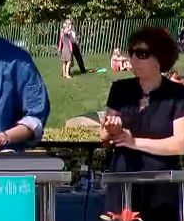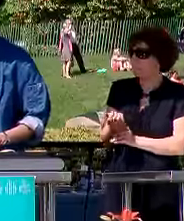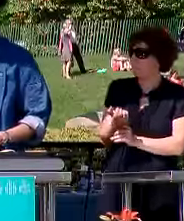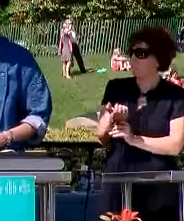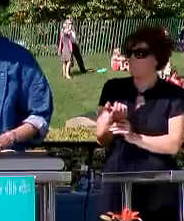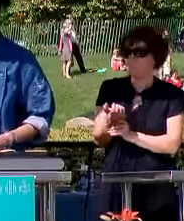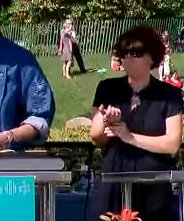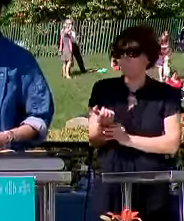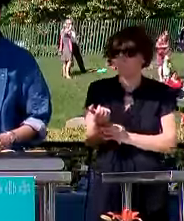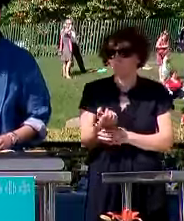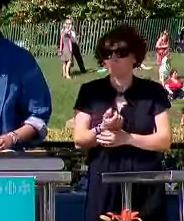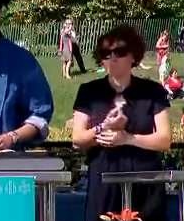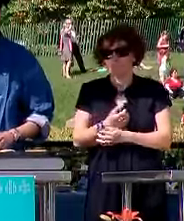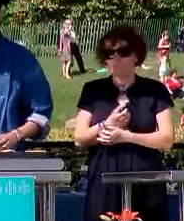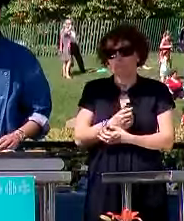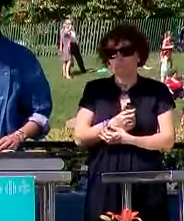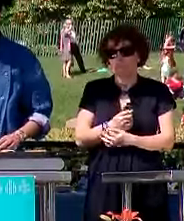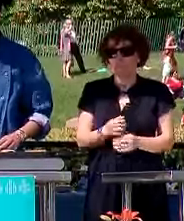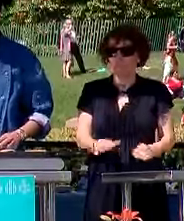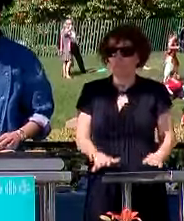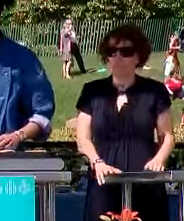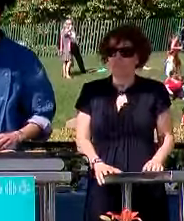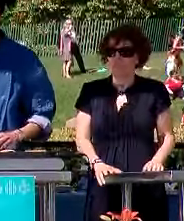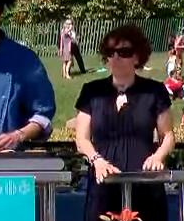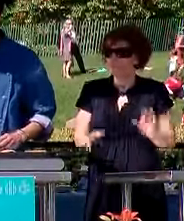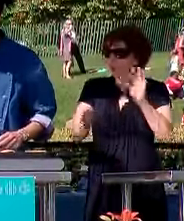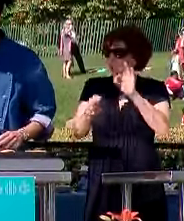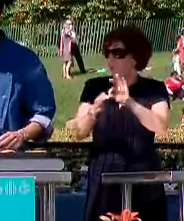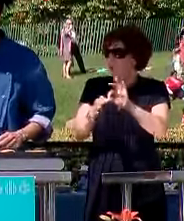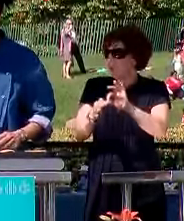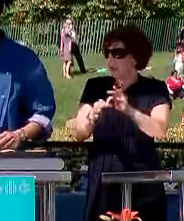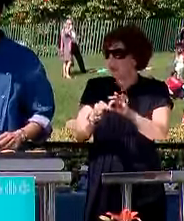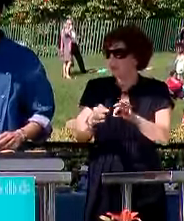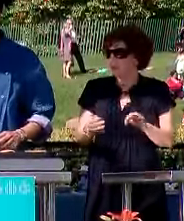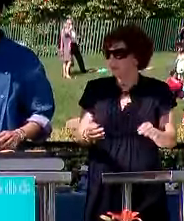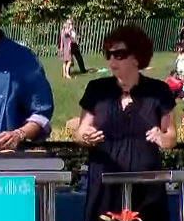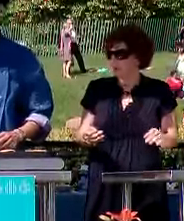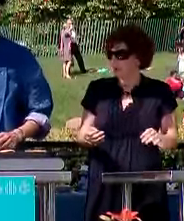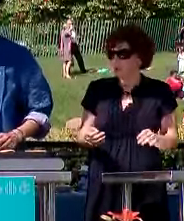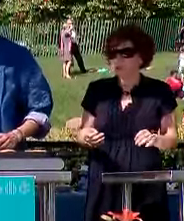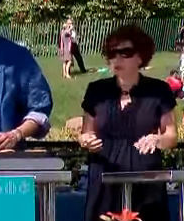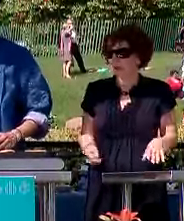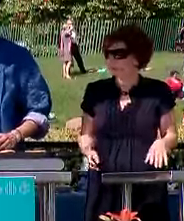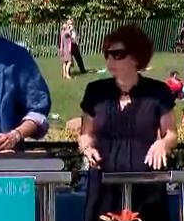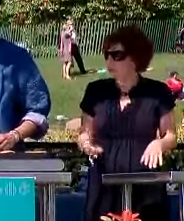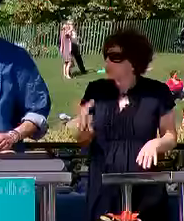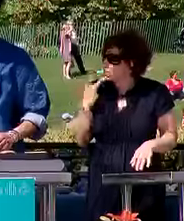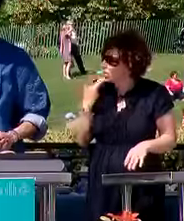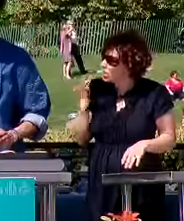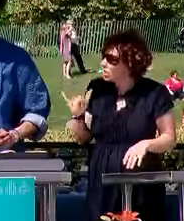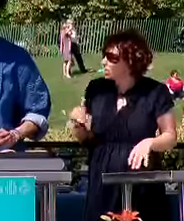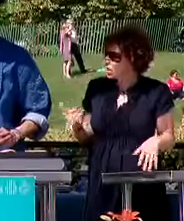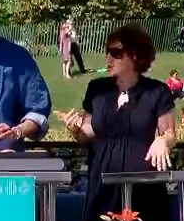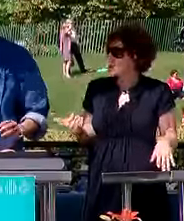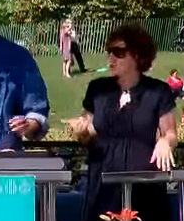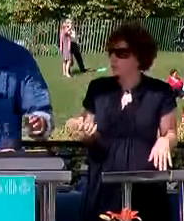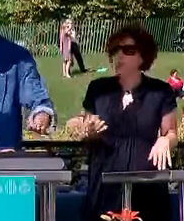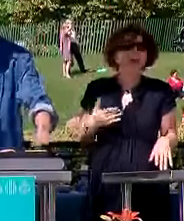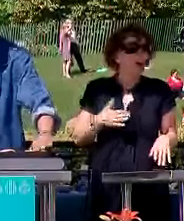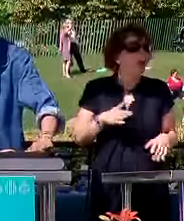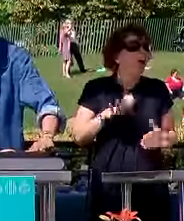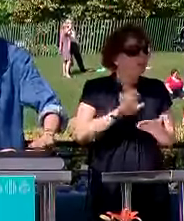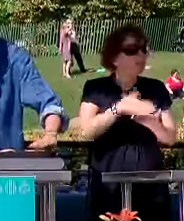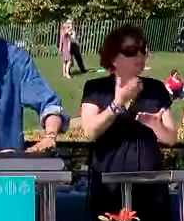Perfect. And then put your filling down and you mix it all up. Did you taste your filling? No. It's probably good, huh? I made them